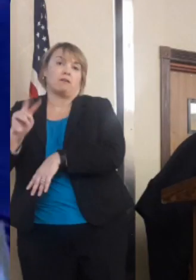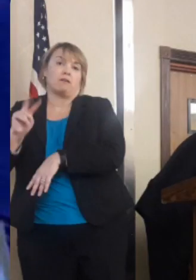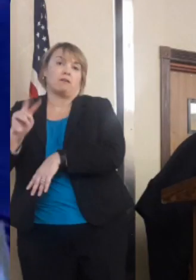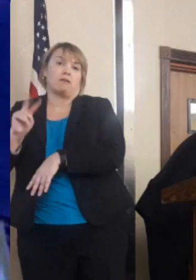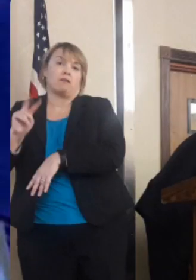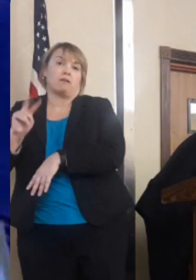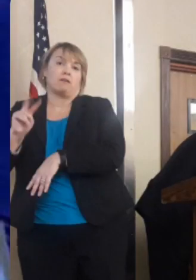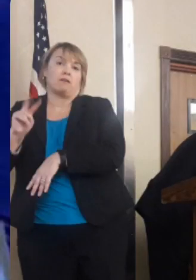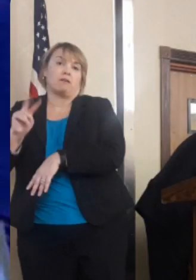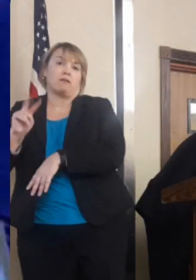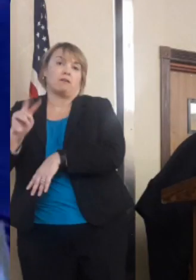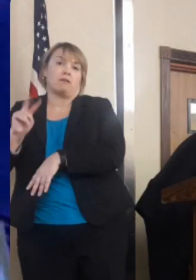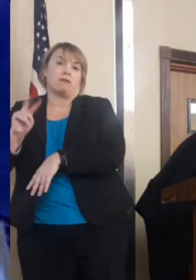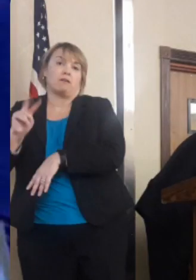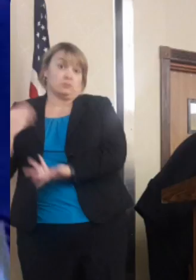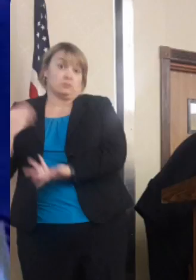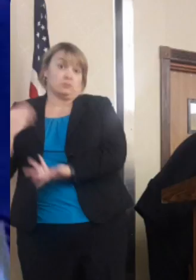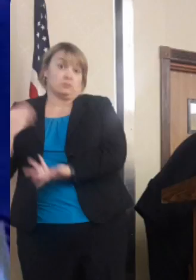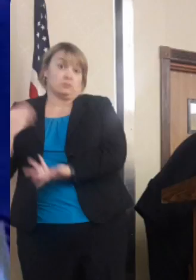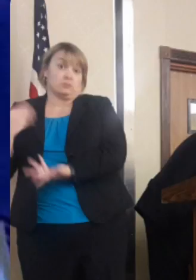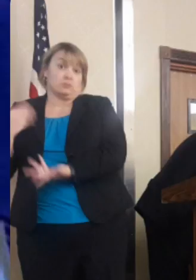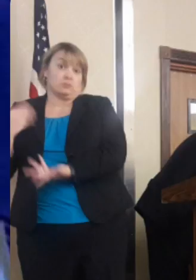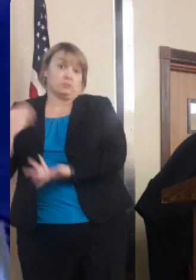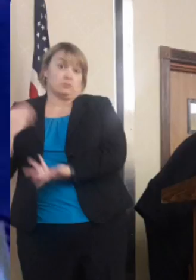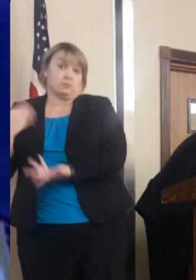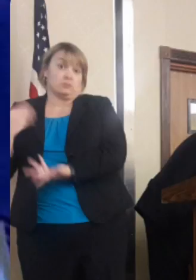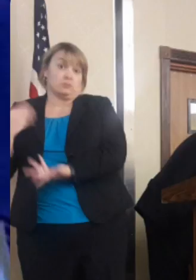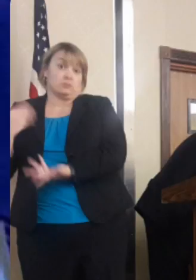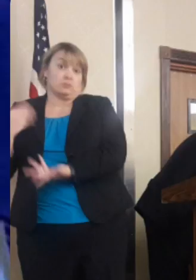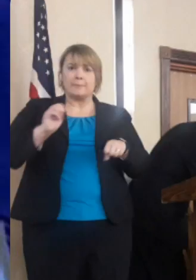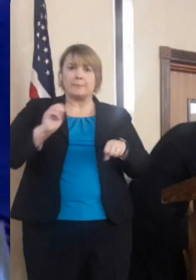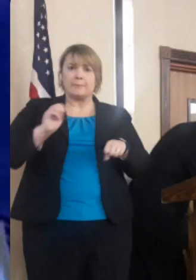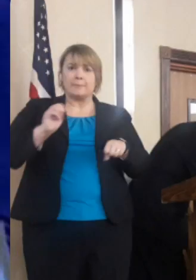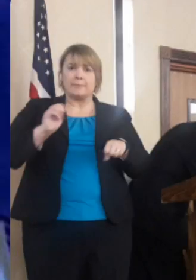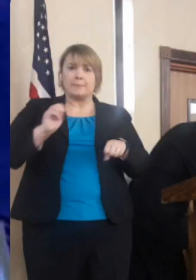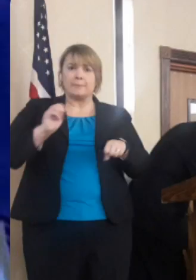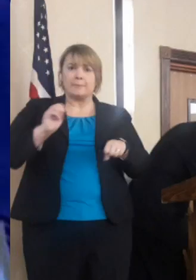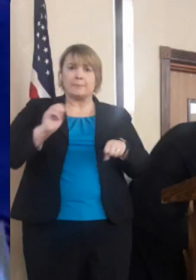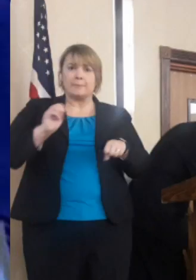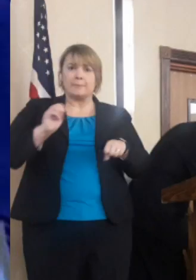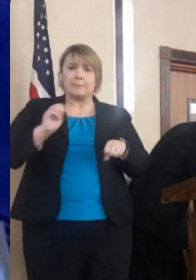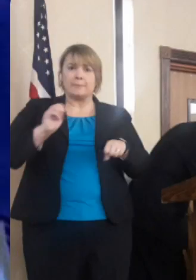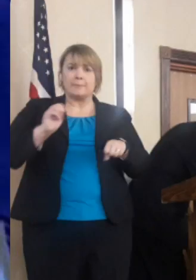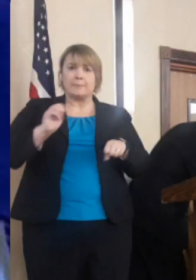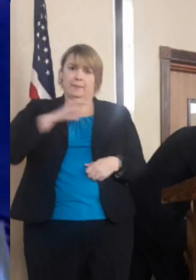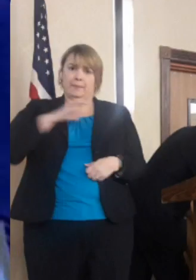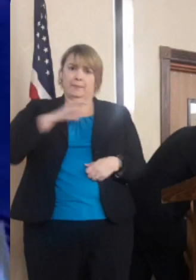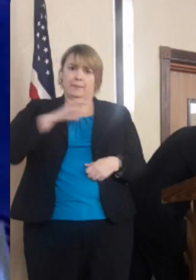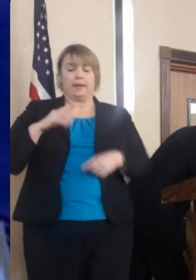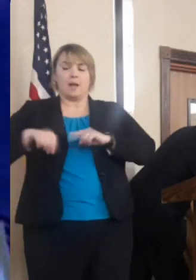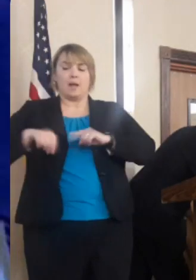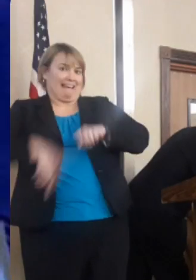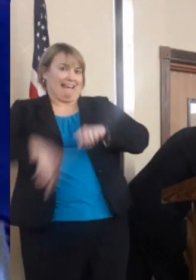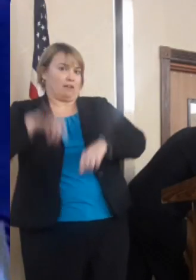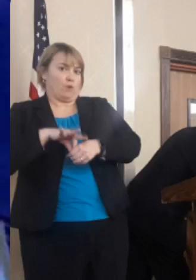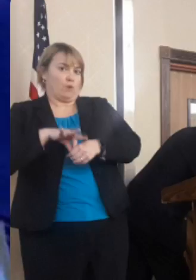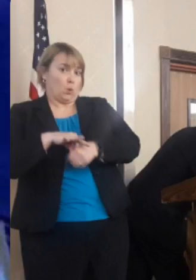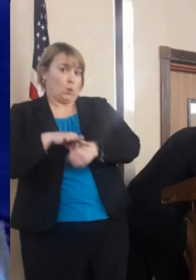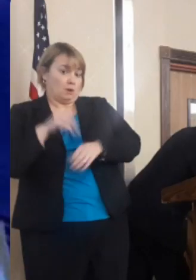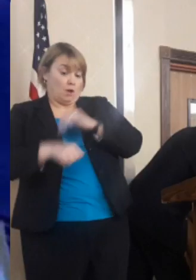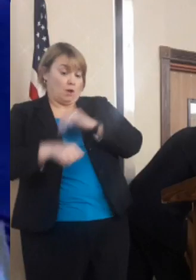So they can still be a member of the committee, they just could not vote as part of the committee, at least at this point.